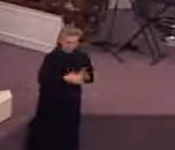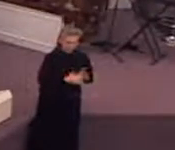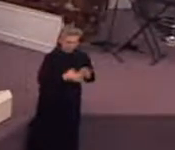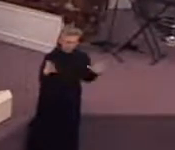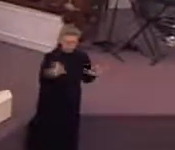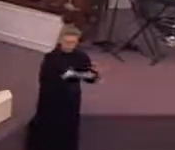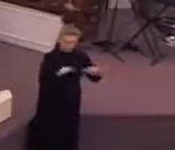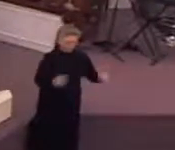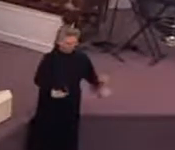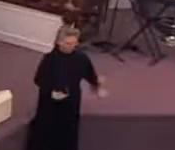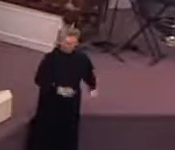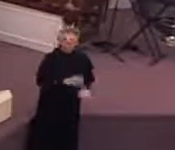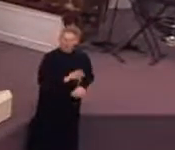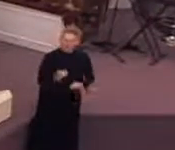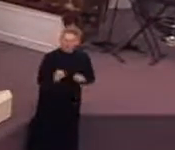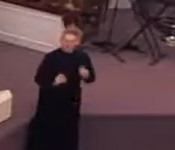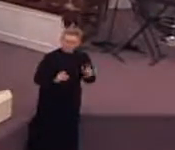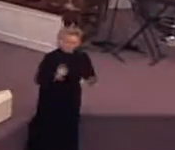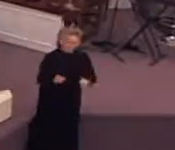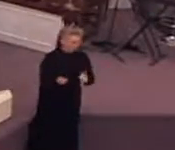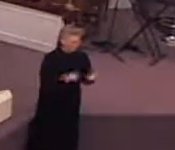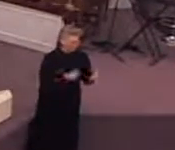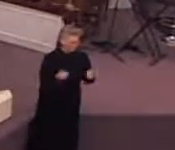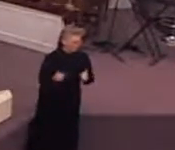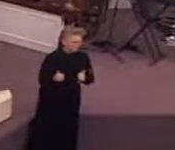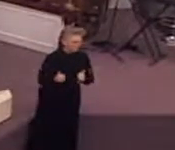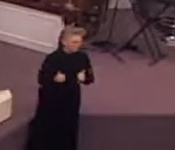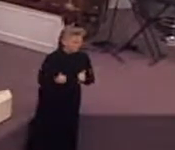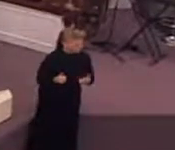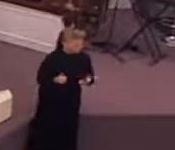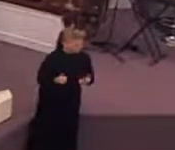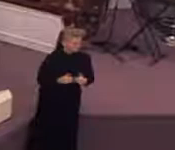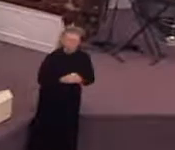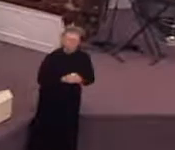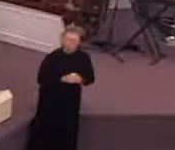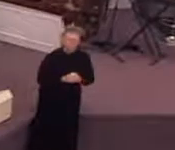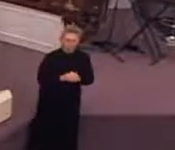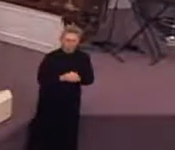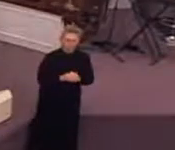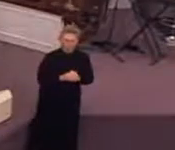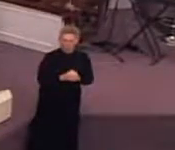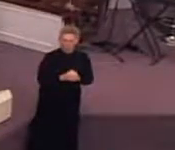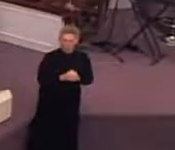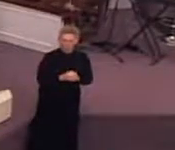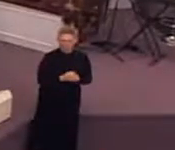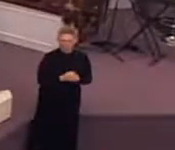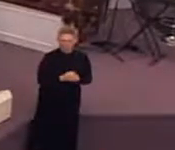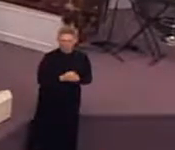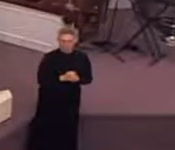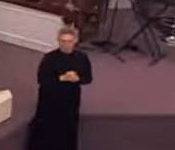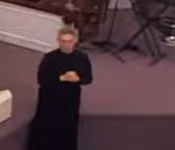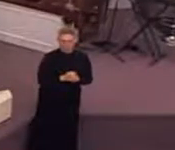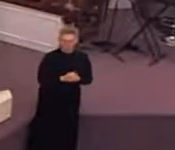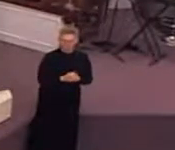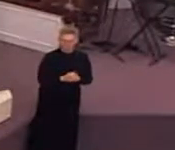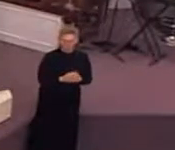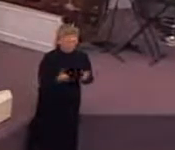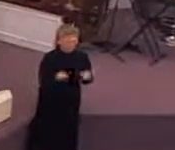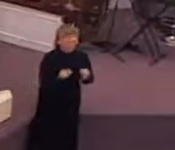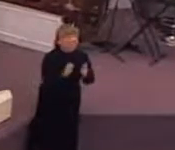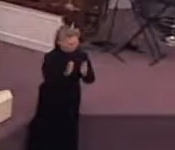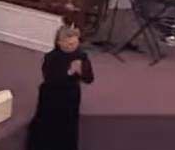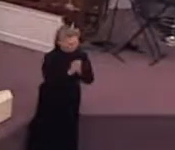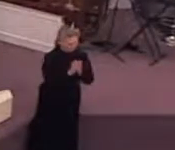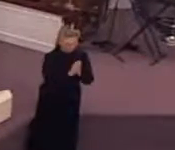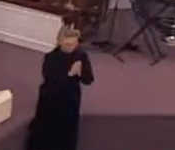an altar, where people are baptized and infused with the power of the Holy Ghost. Come on, prayer